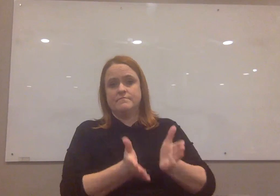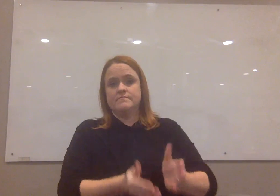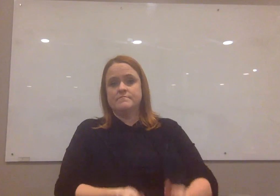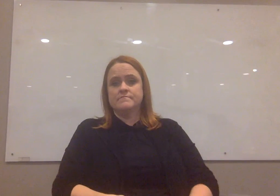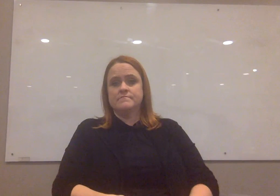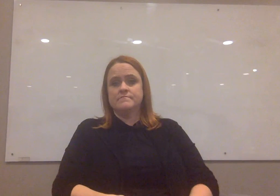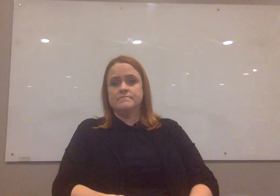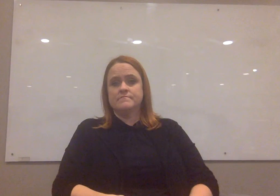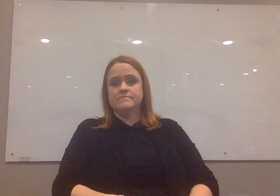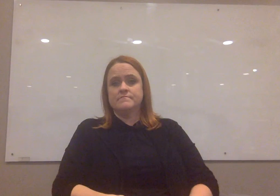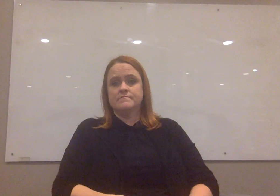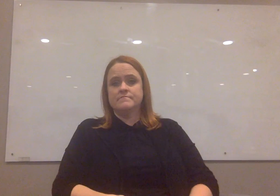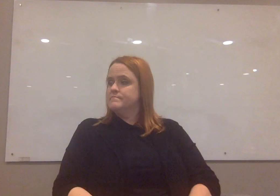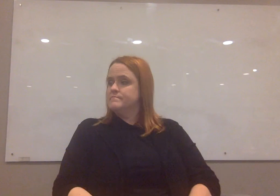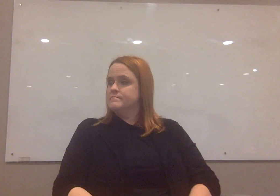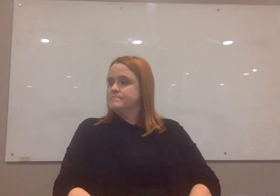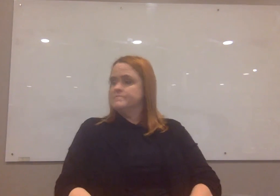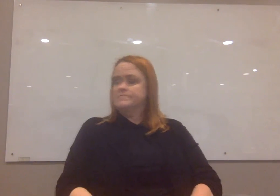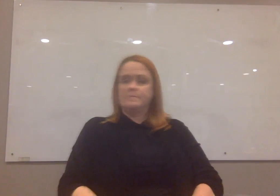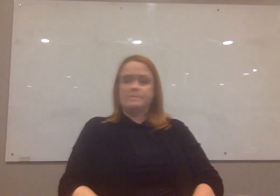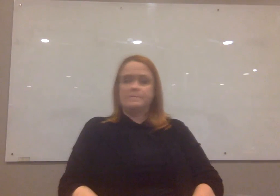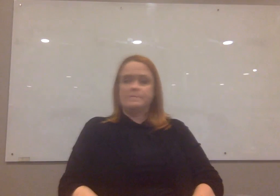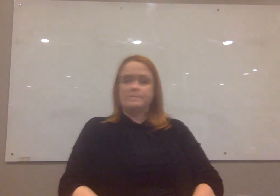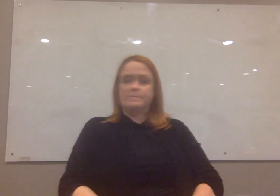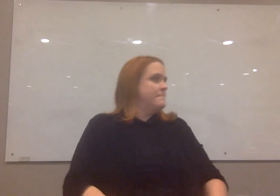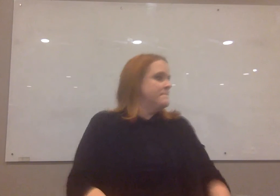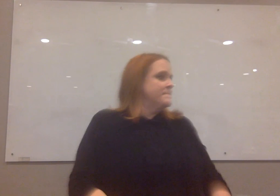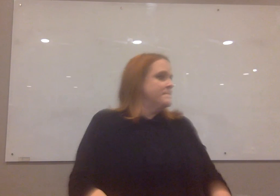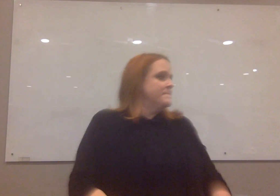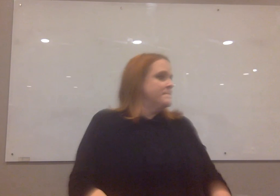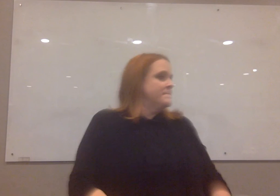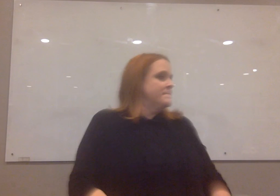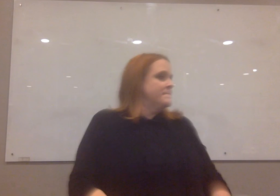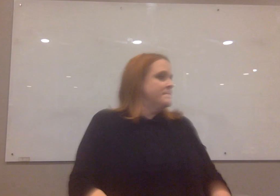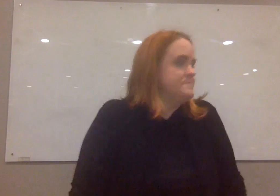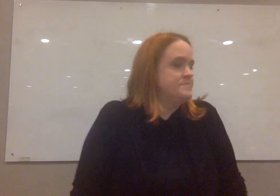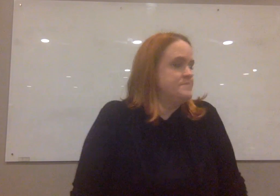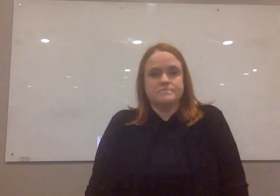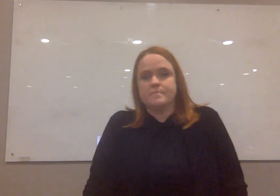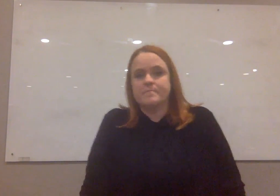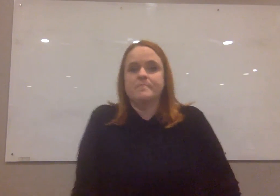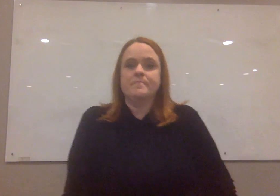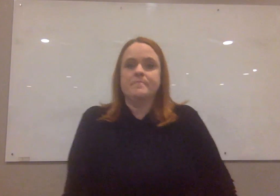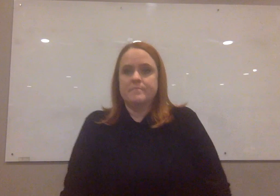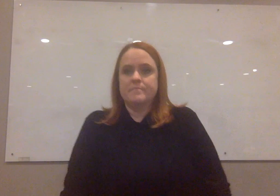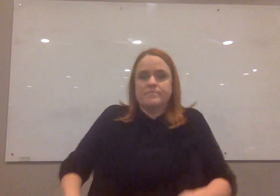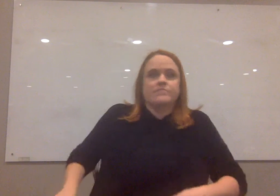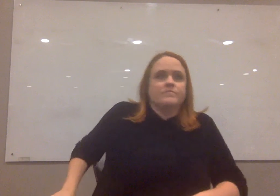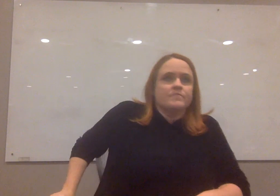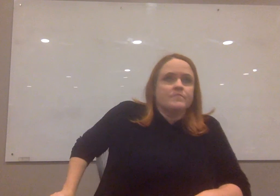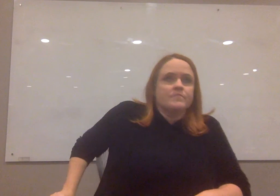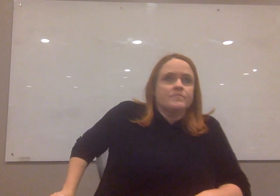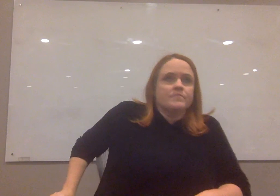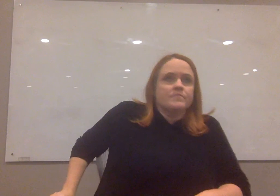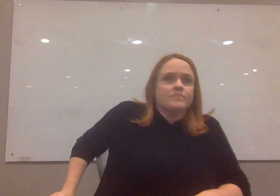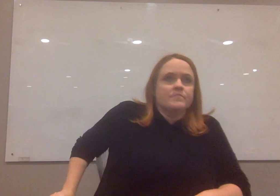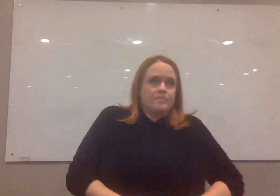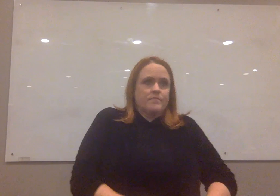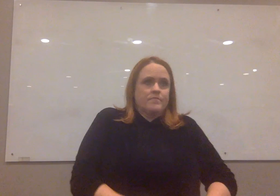Let me check if that makes sense chapter-wise. And are people reading or trying to implement everything he's doing? I'm mostly reading.